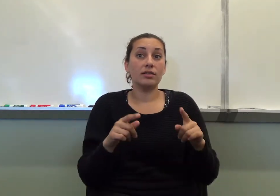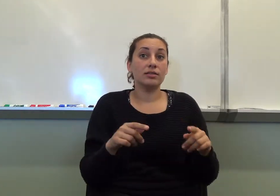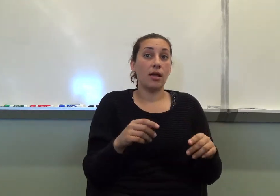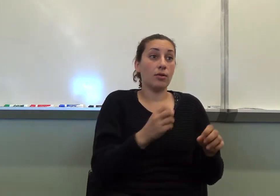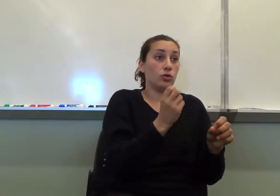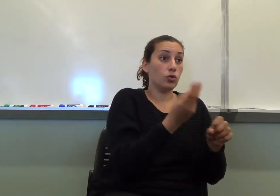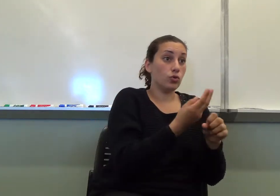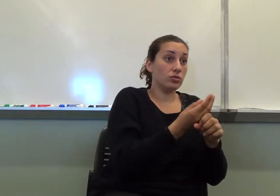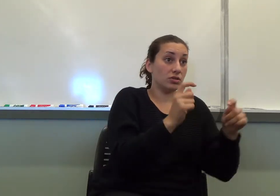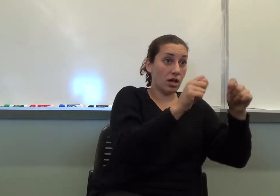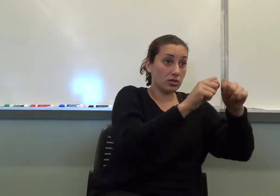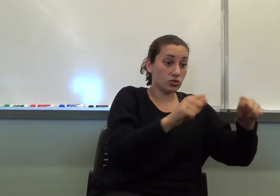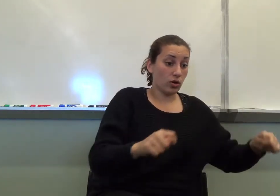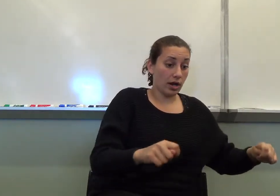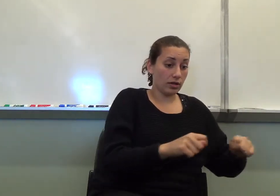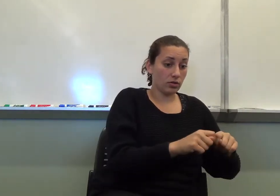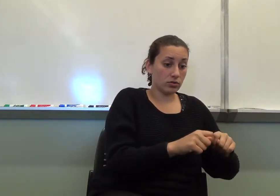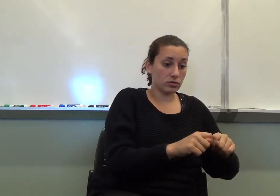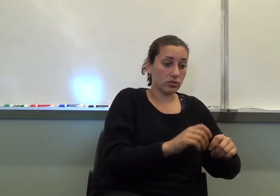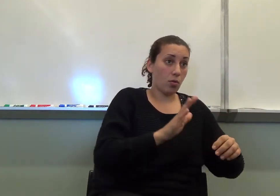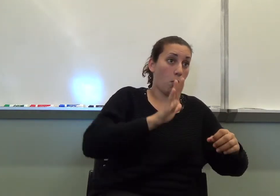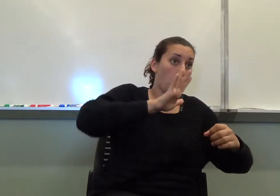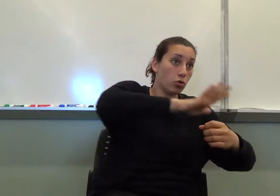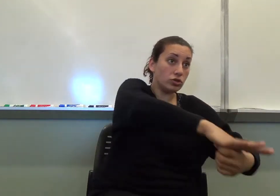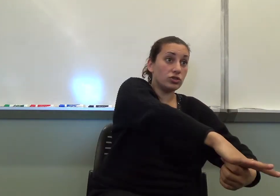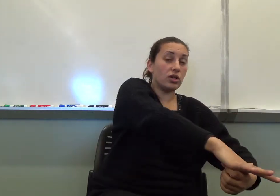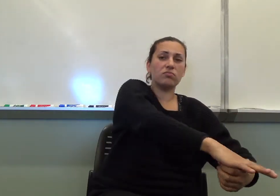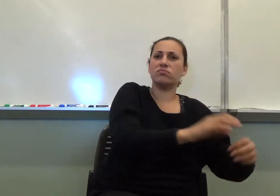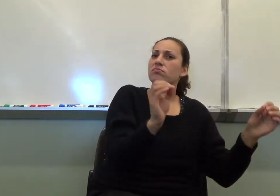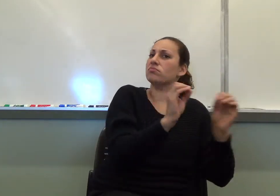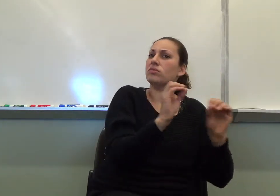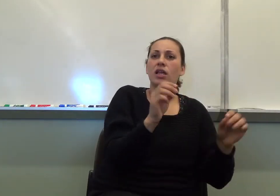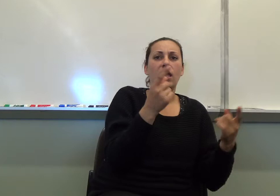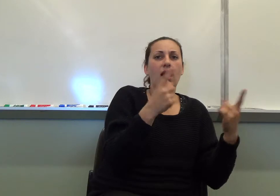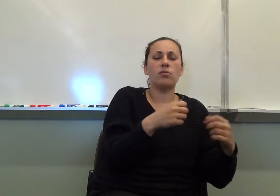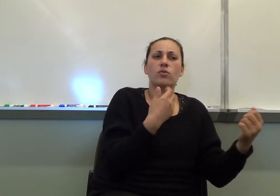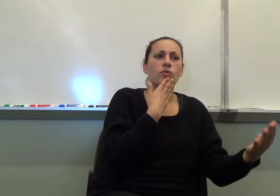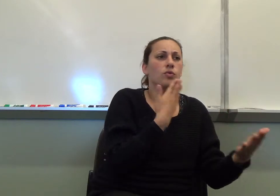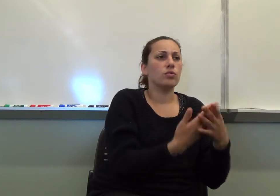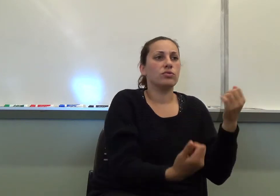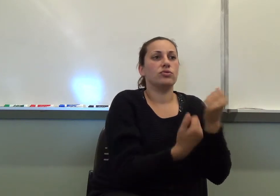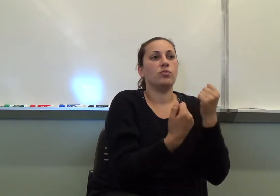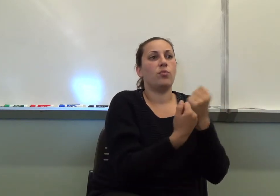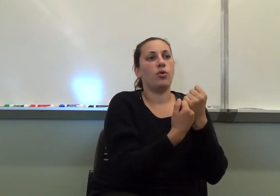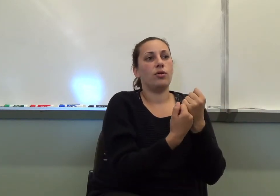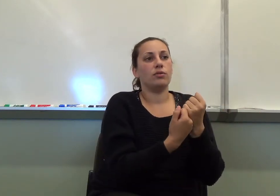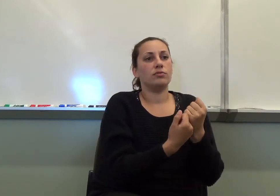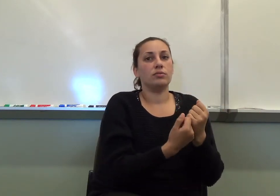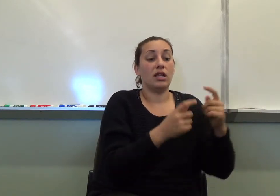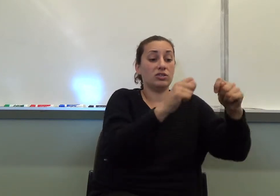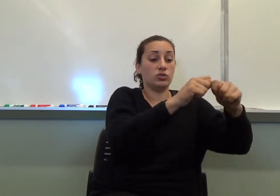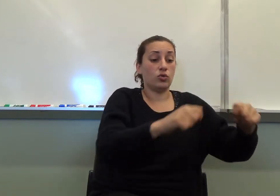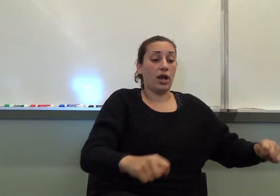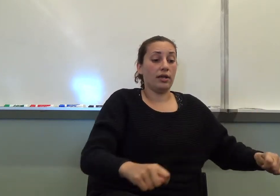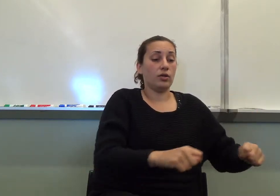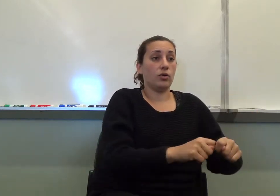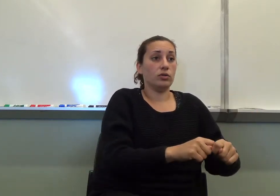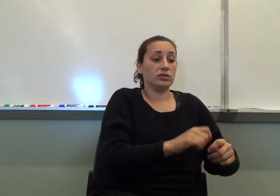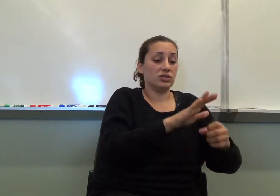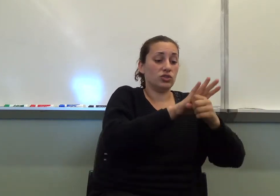triangle, push on it, nothing happens. It's rigid. It transfers the stress of your pushing down